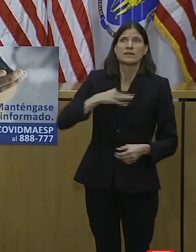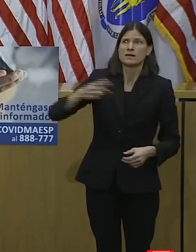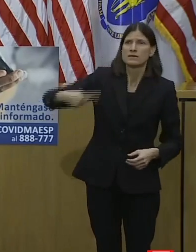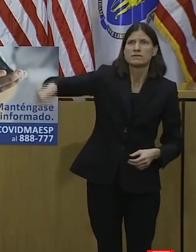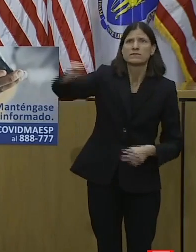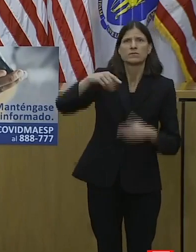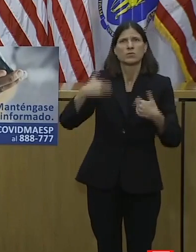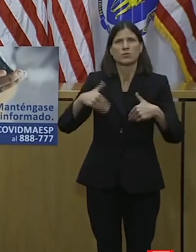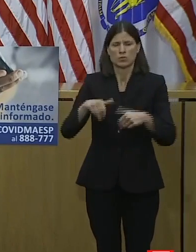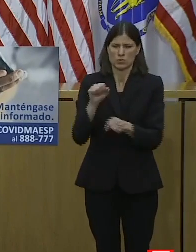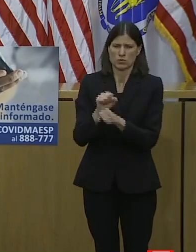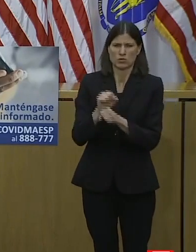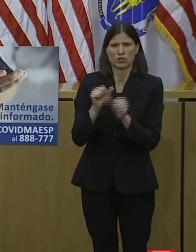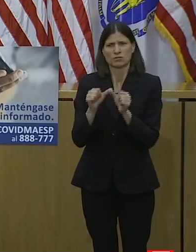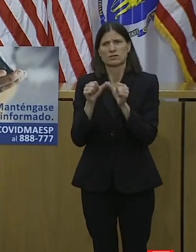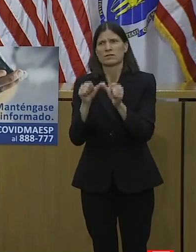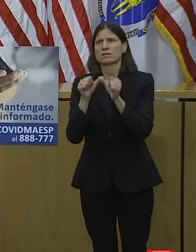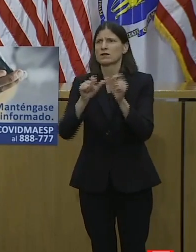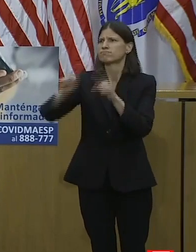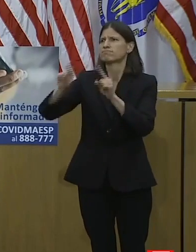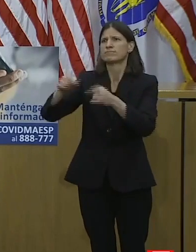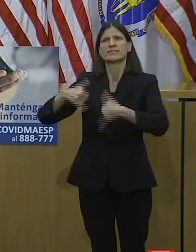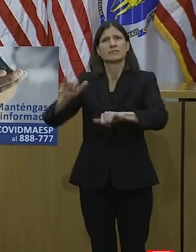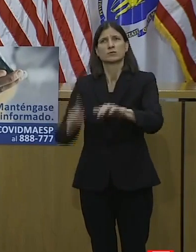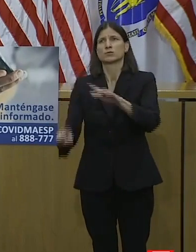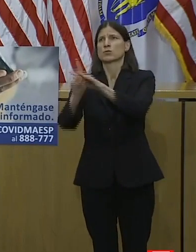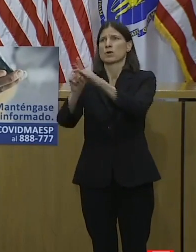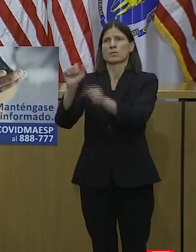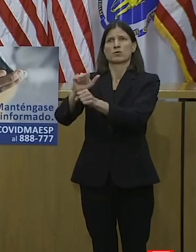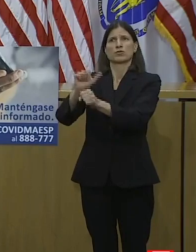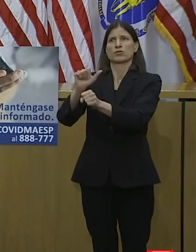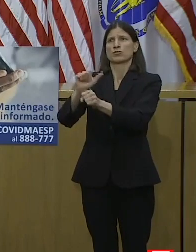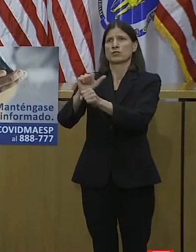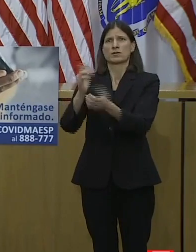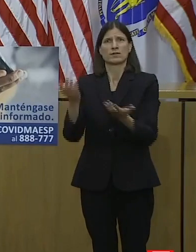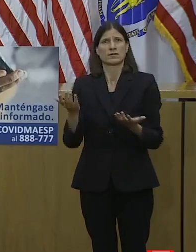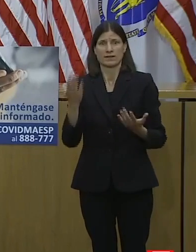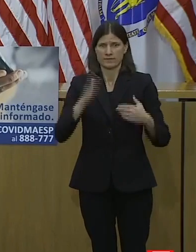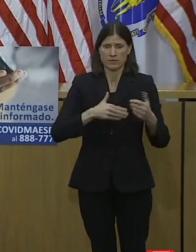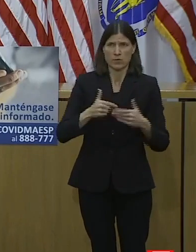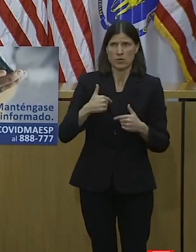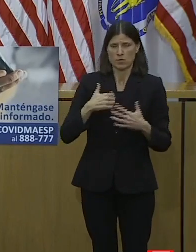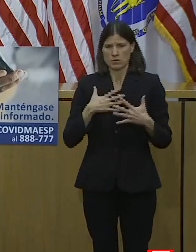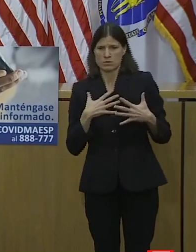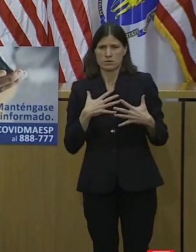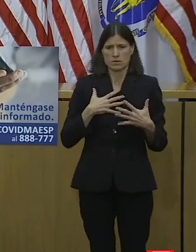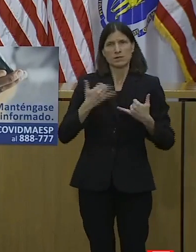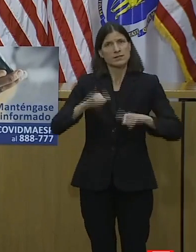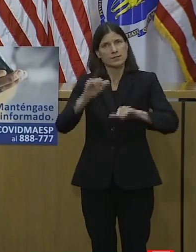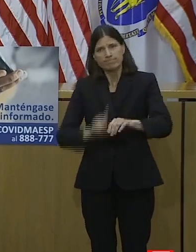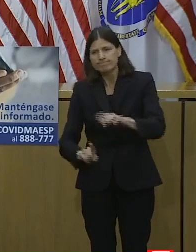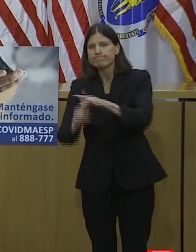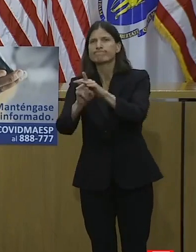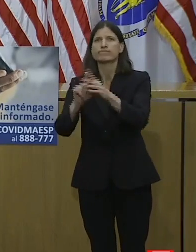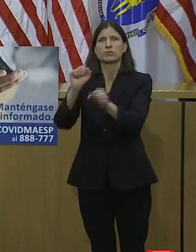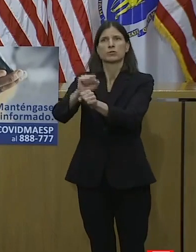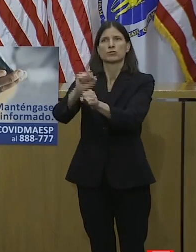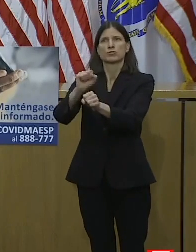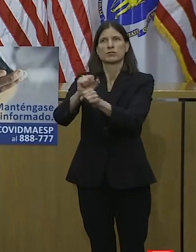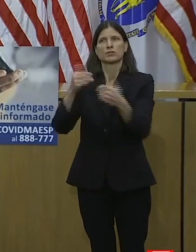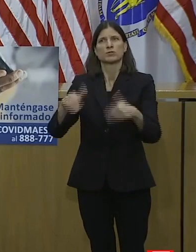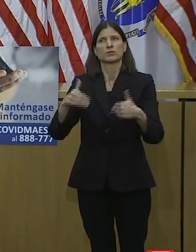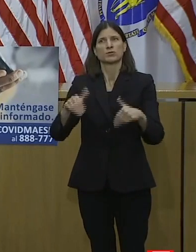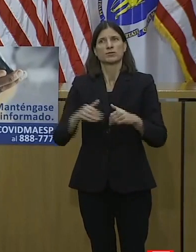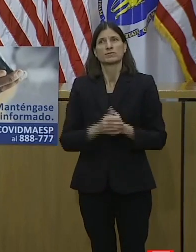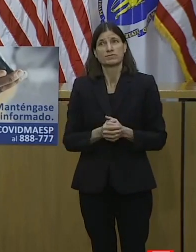whole other group of people that the Governor referenced who are our human services workers, our personal care attendants who help people with disabilities stay home,